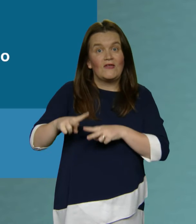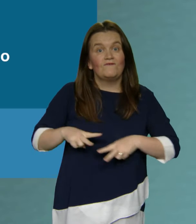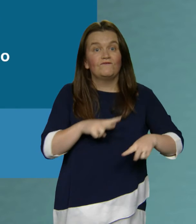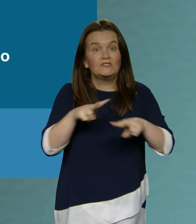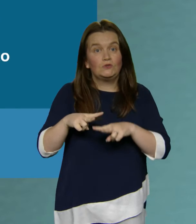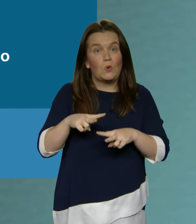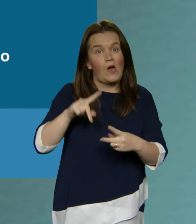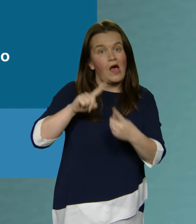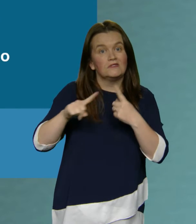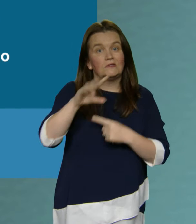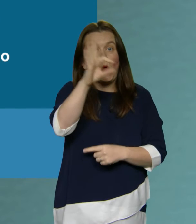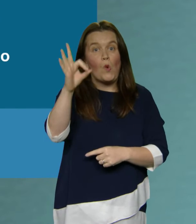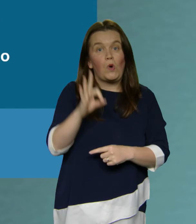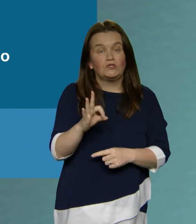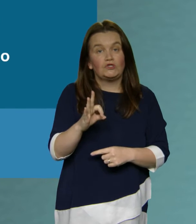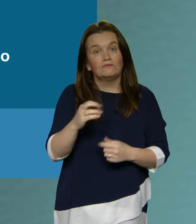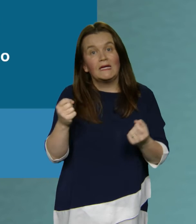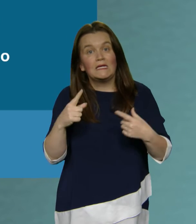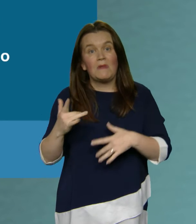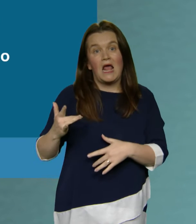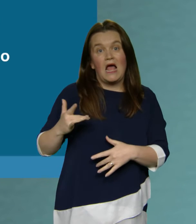allourrightsinlaw@gmail.com answering the following questions.